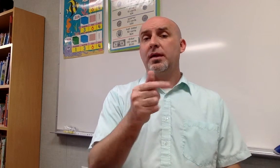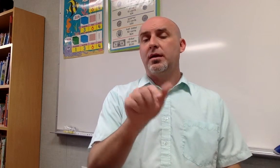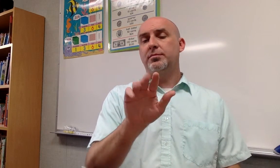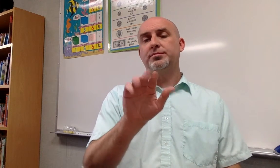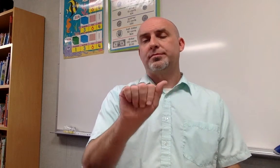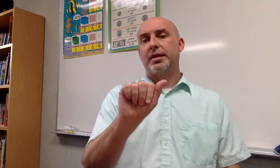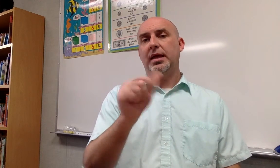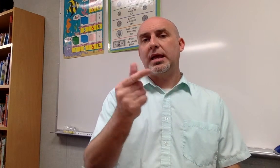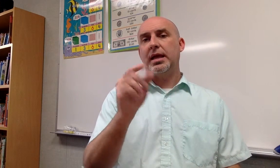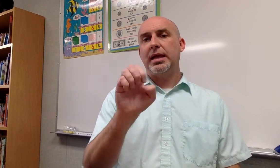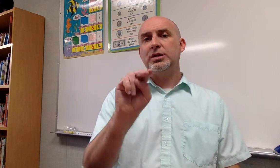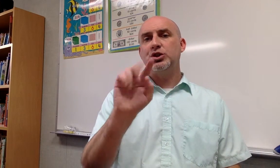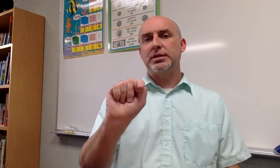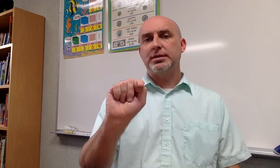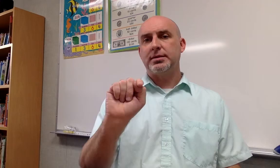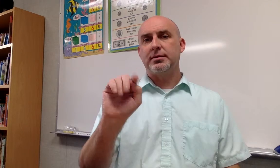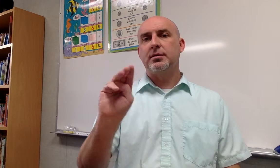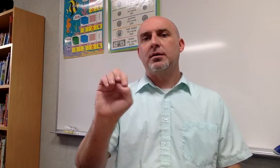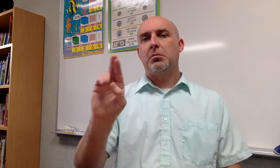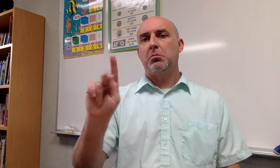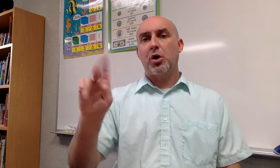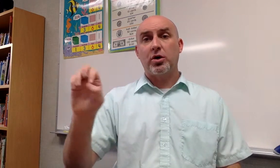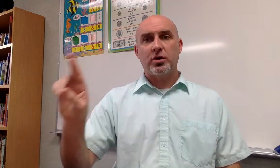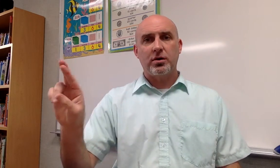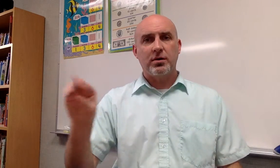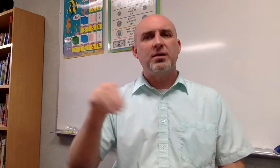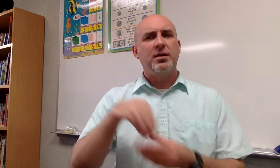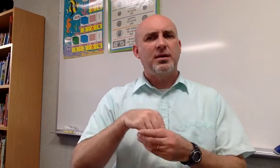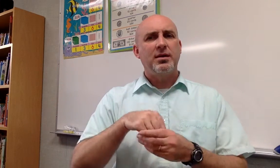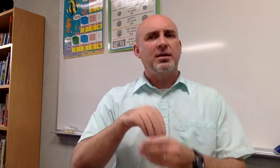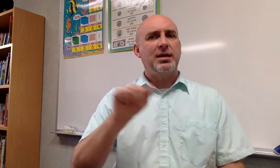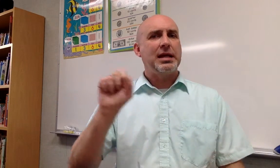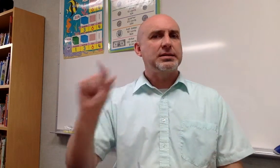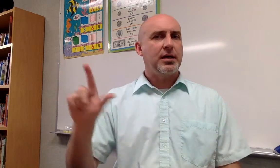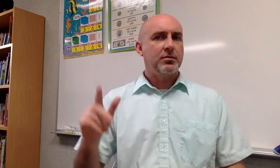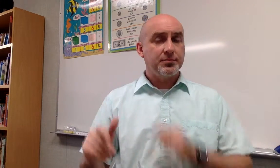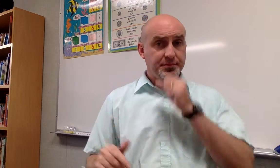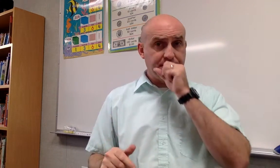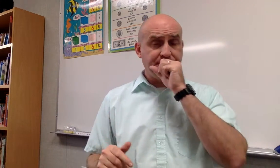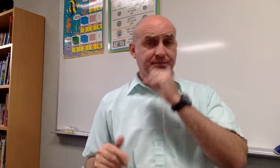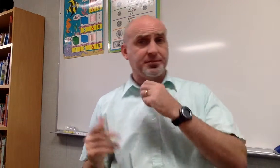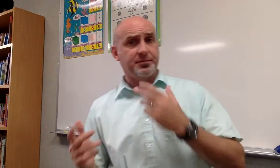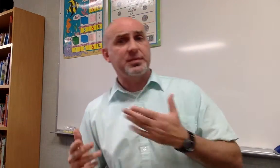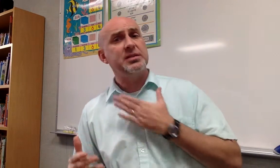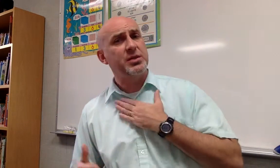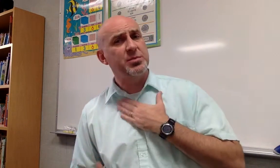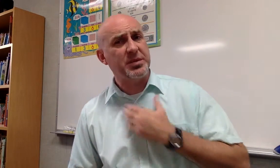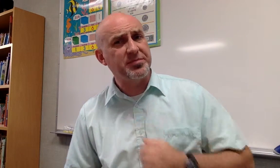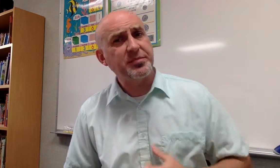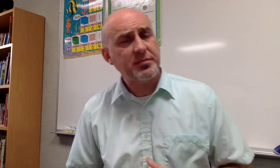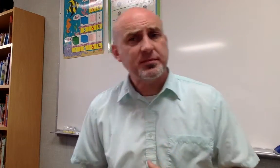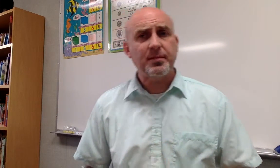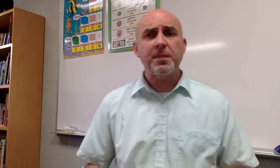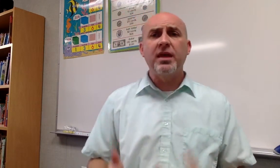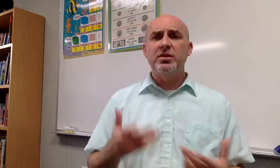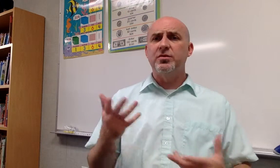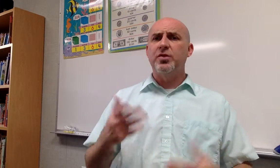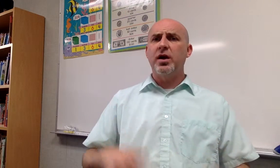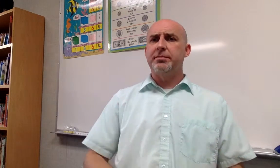the agent marker in ASL. Excuse me. I have a little frog in my